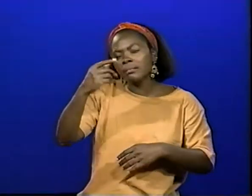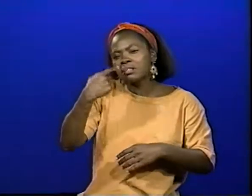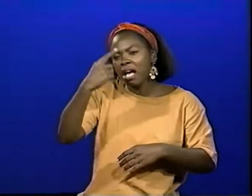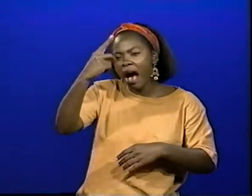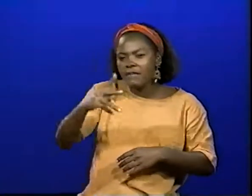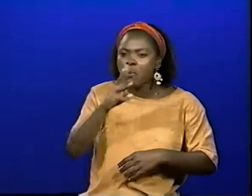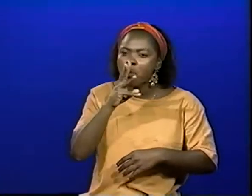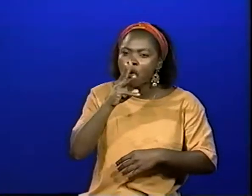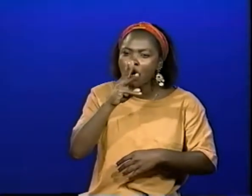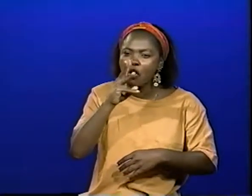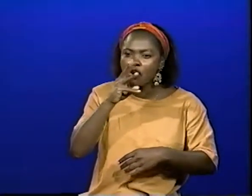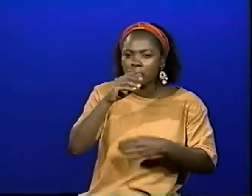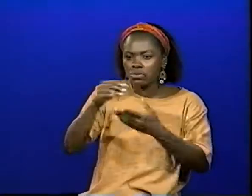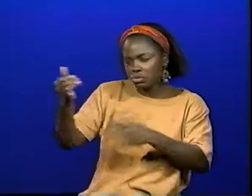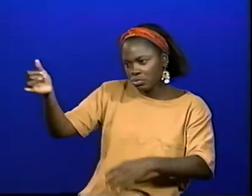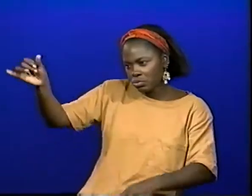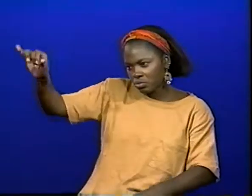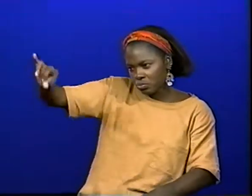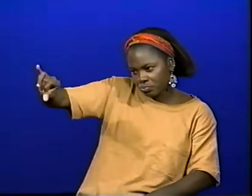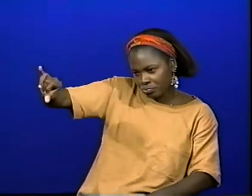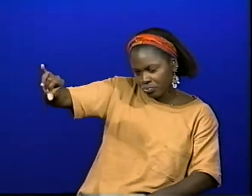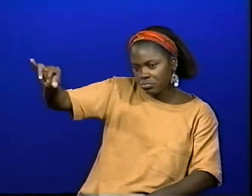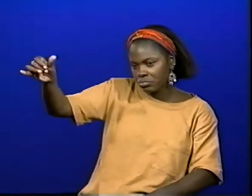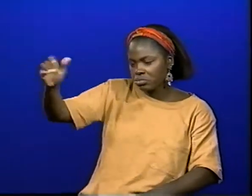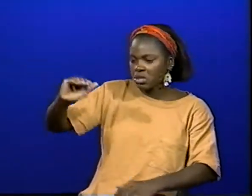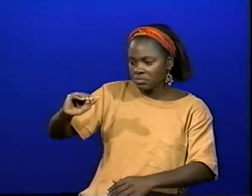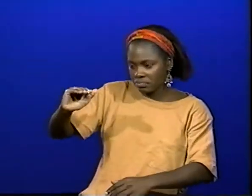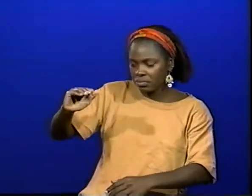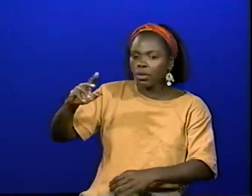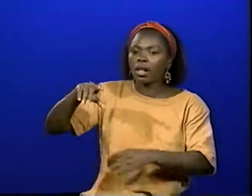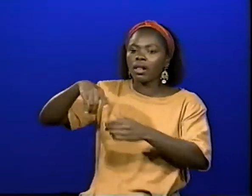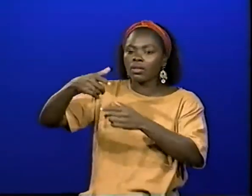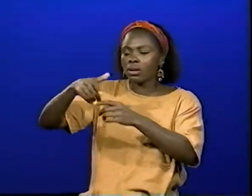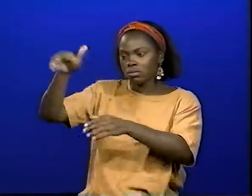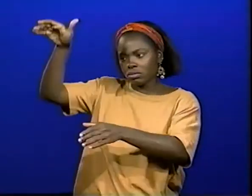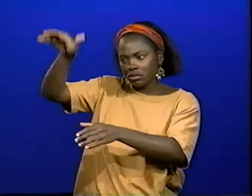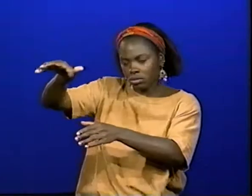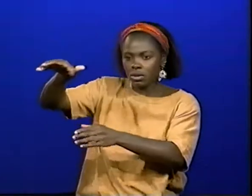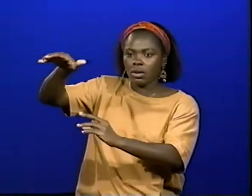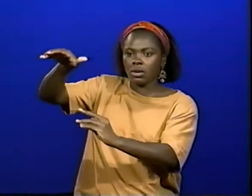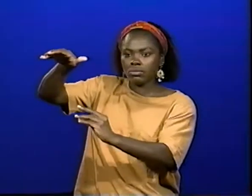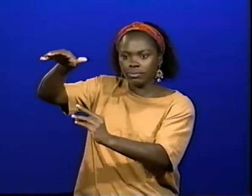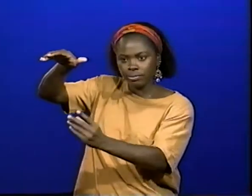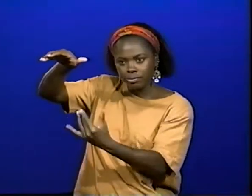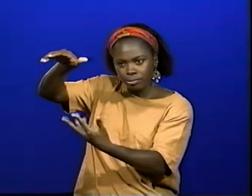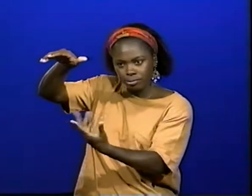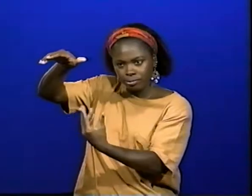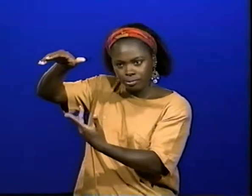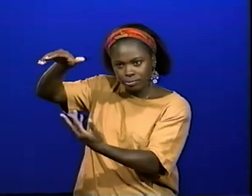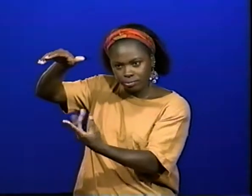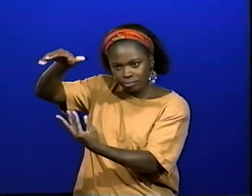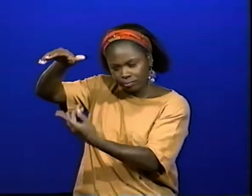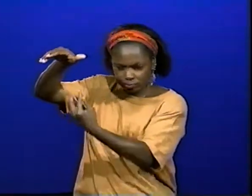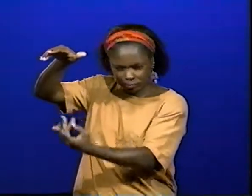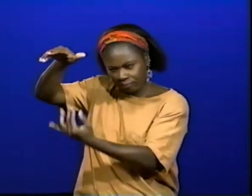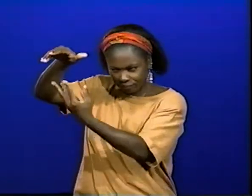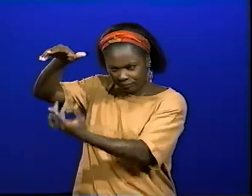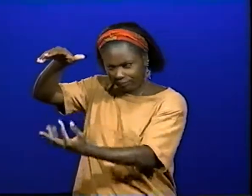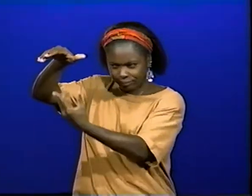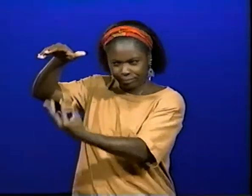it up about halfway with carrots and then half with water. Then put the lid on the blender and mix it all up.